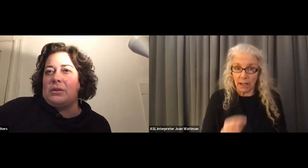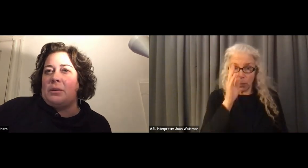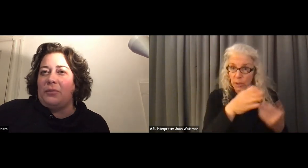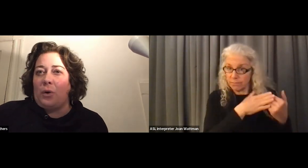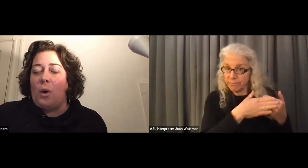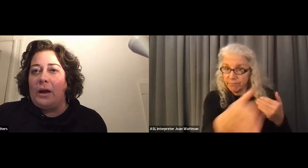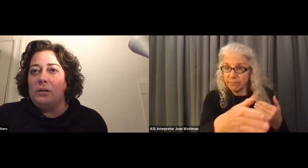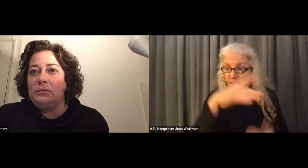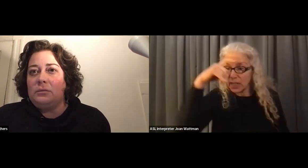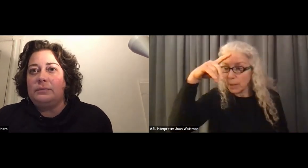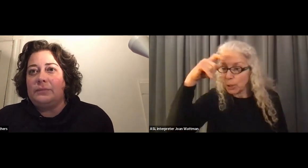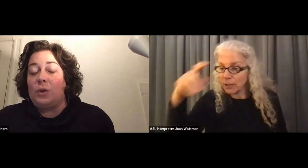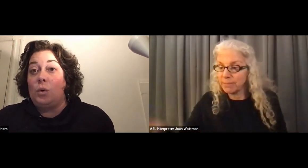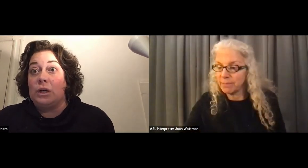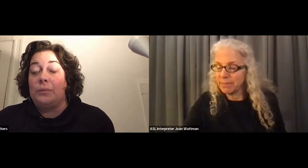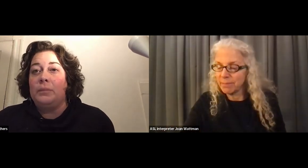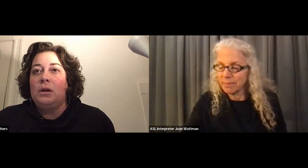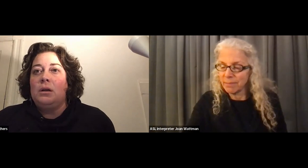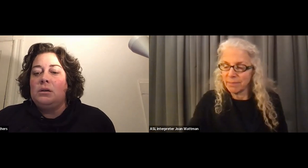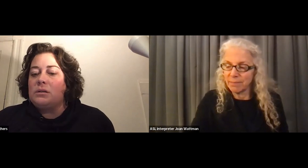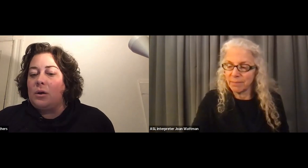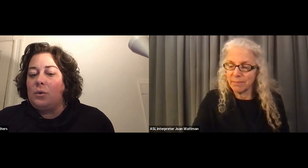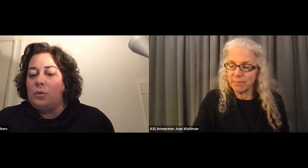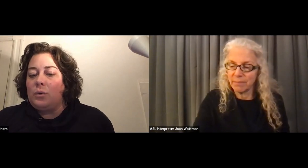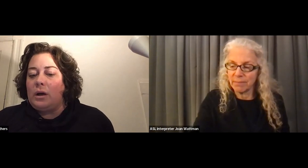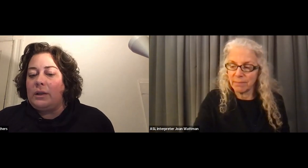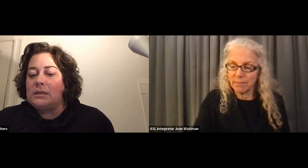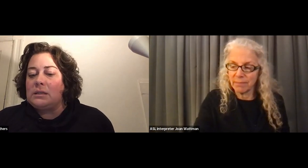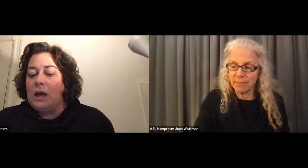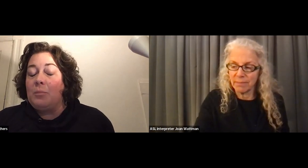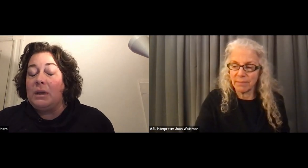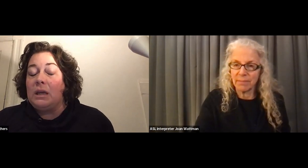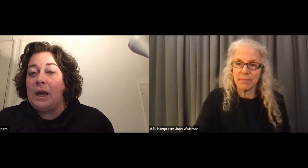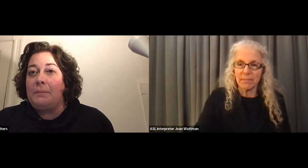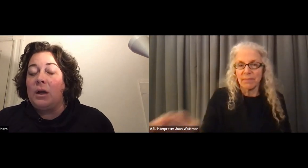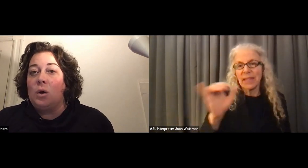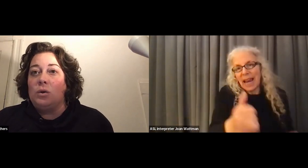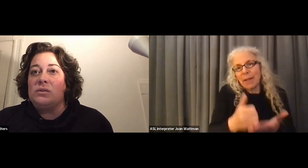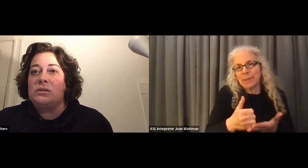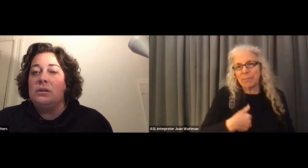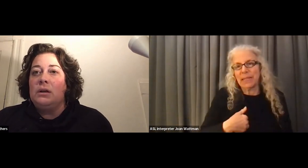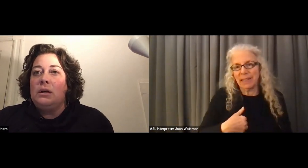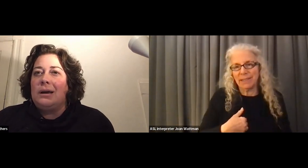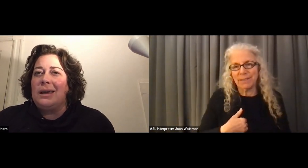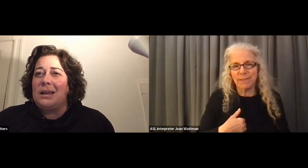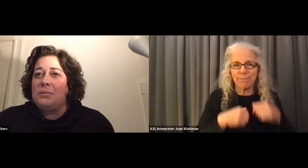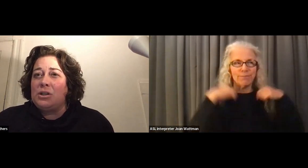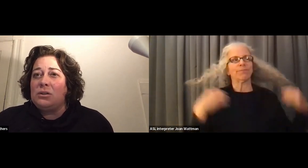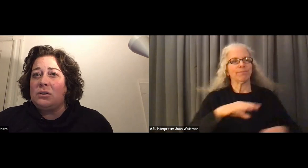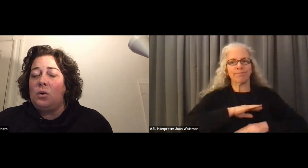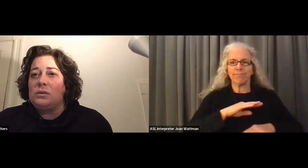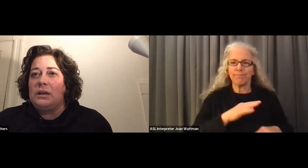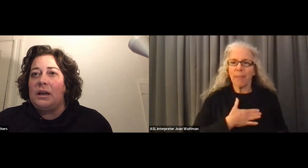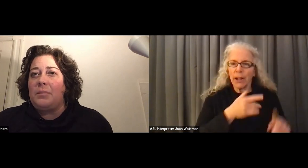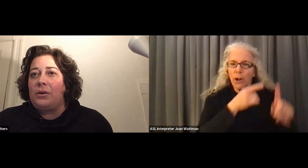straight throughout the summer for a while, for the whole term. So that's to help me get my goals, get the